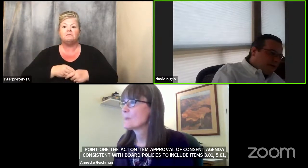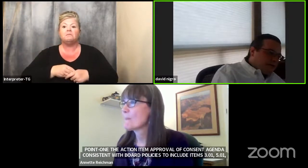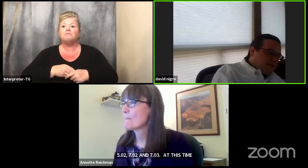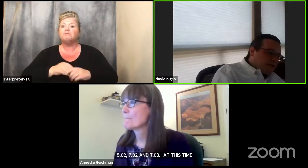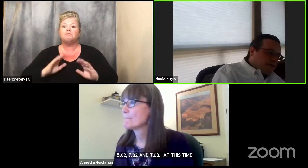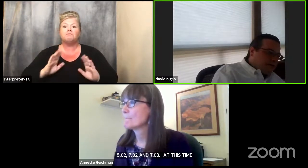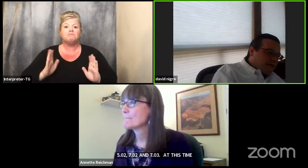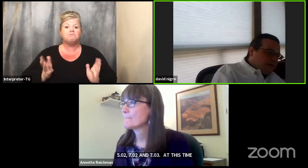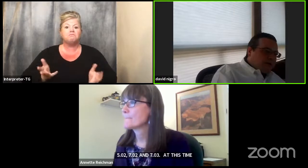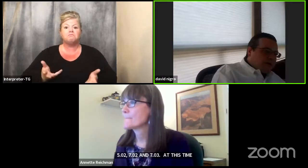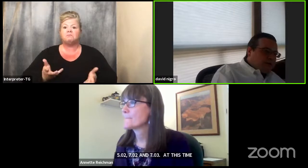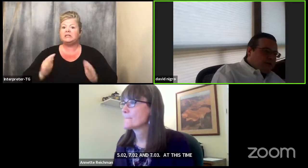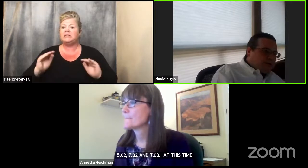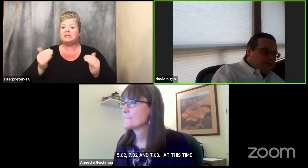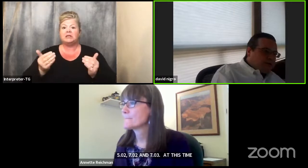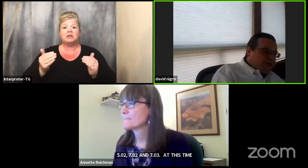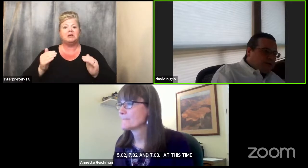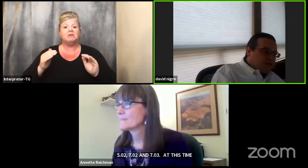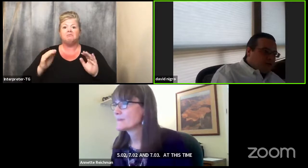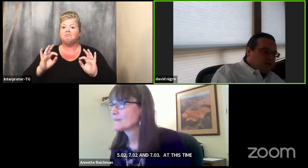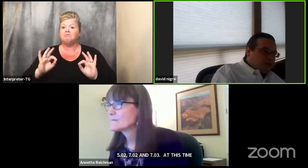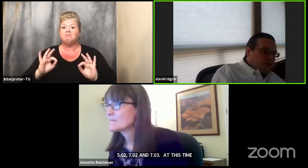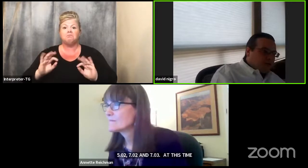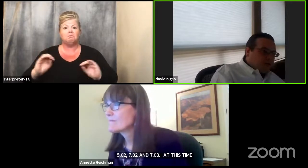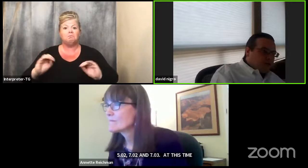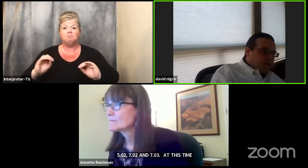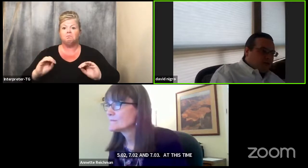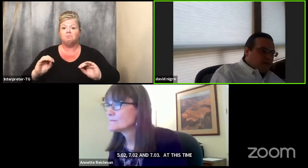And seeing none,